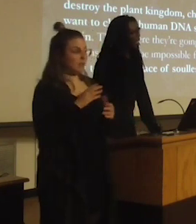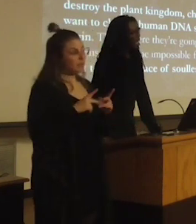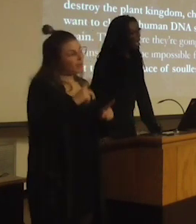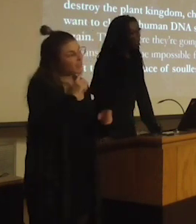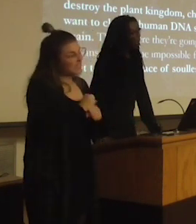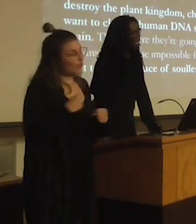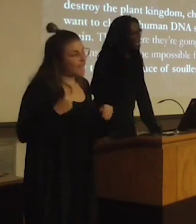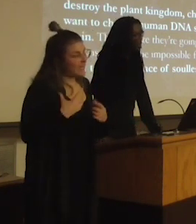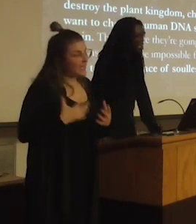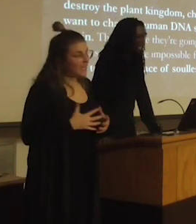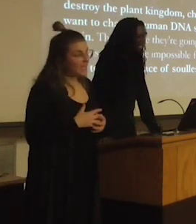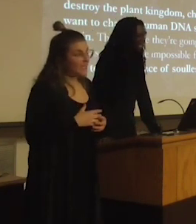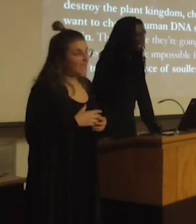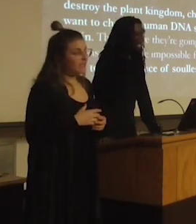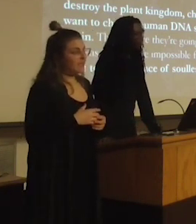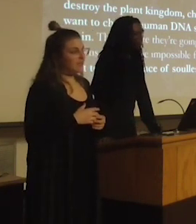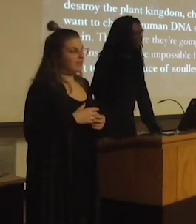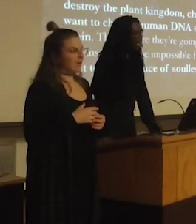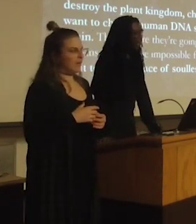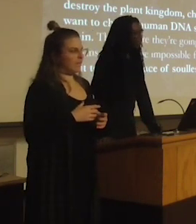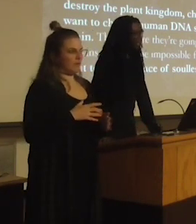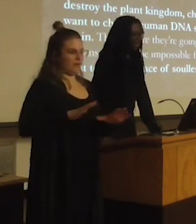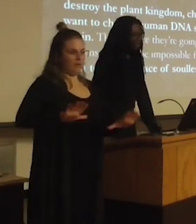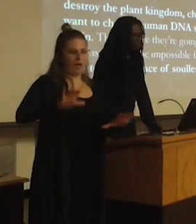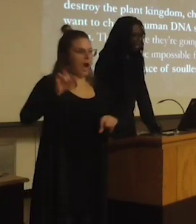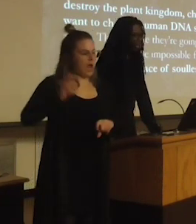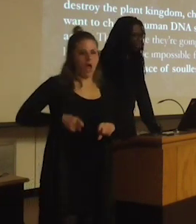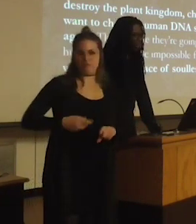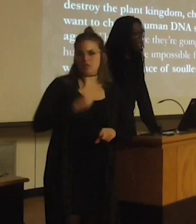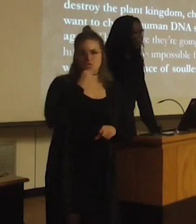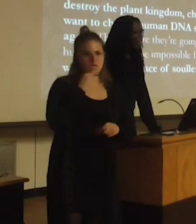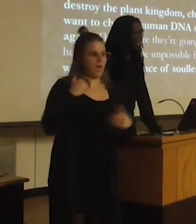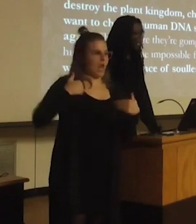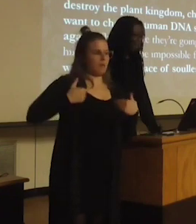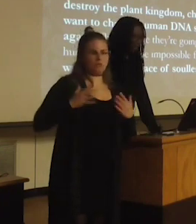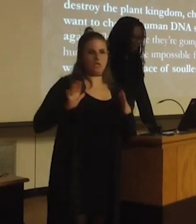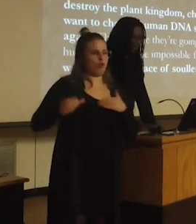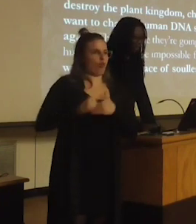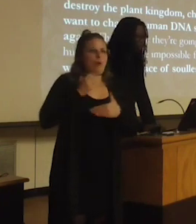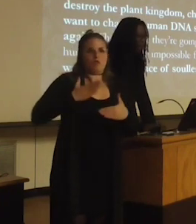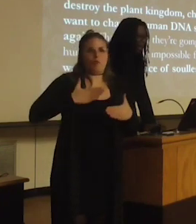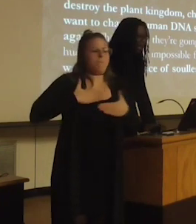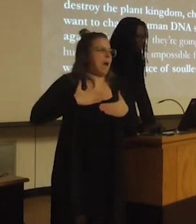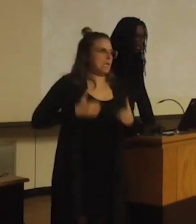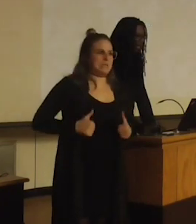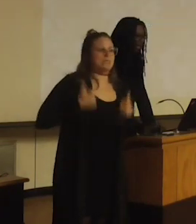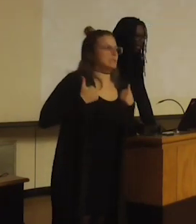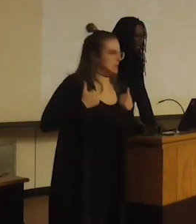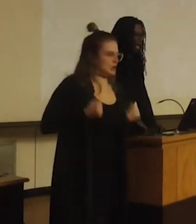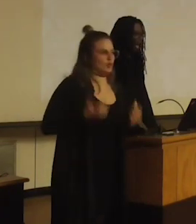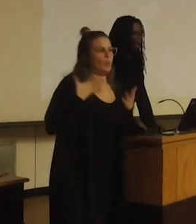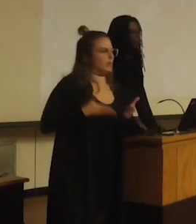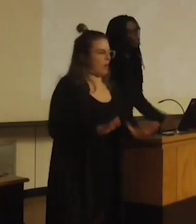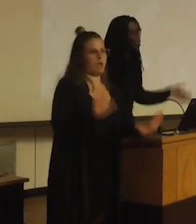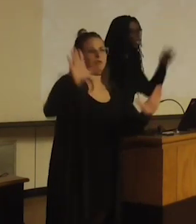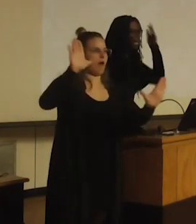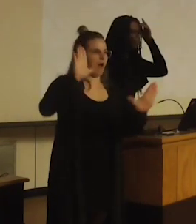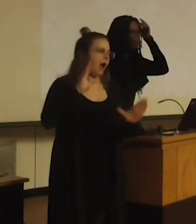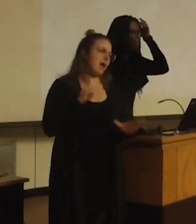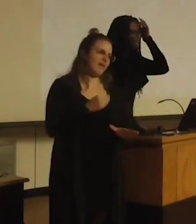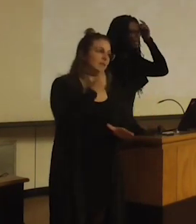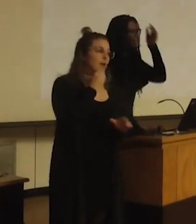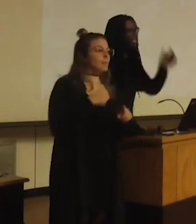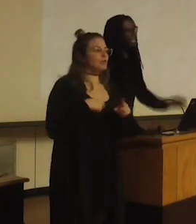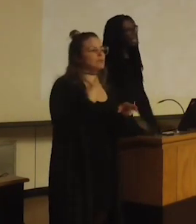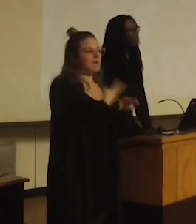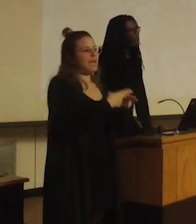terrified of non-human animals. It is a threat to their very existence in so many ways. But there is a name